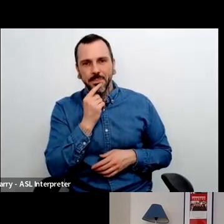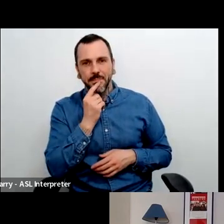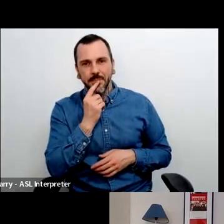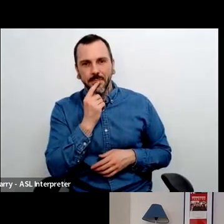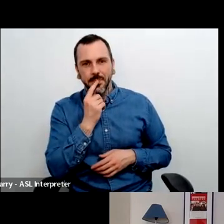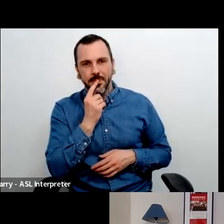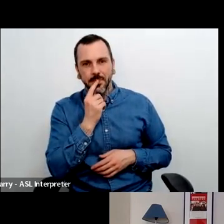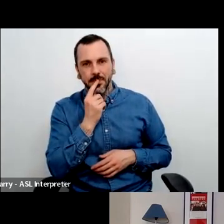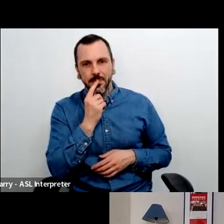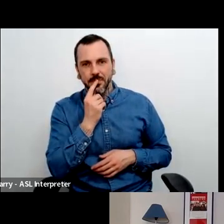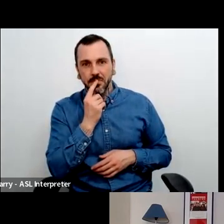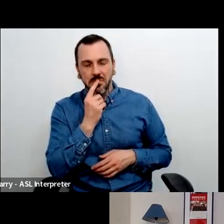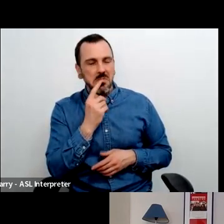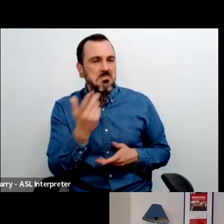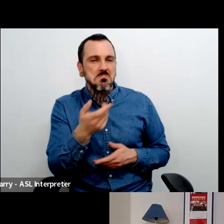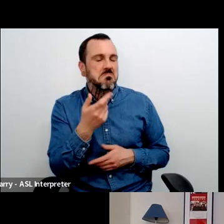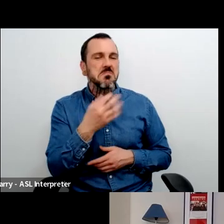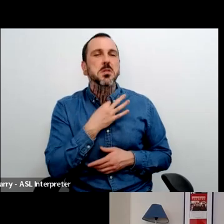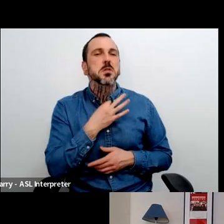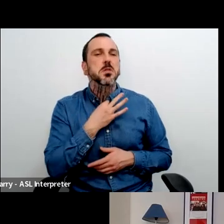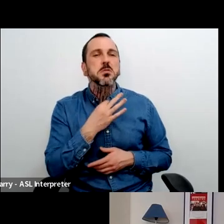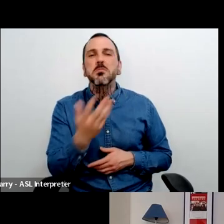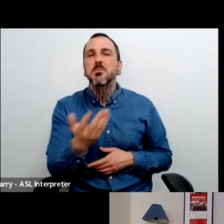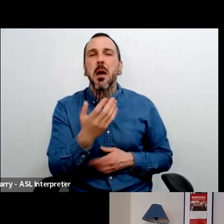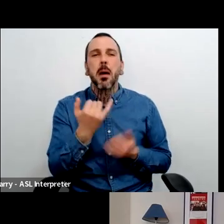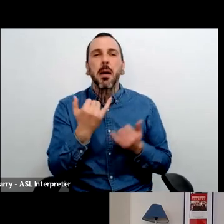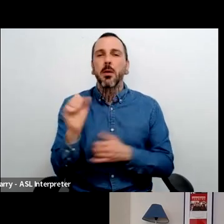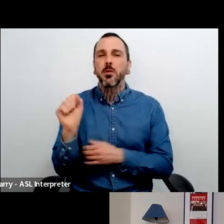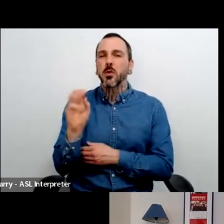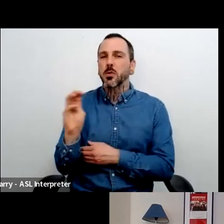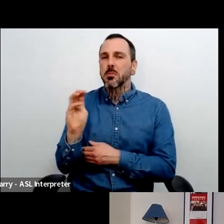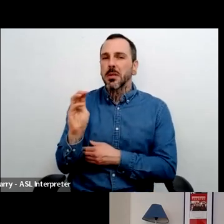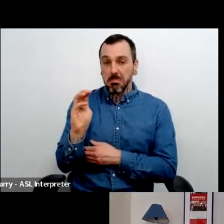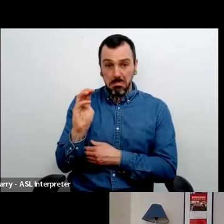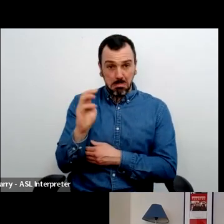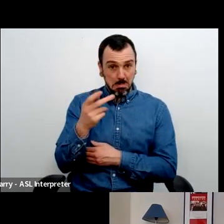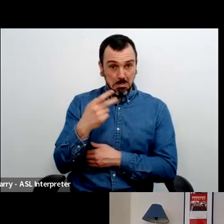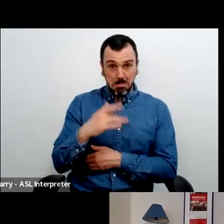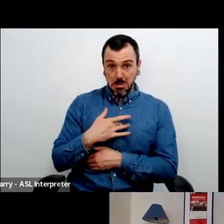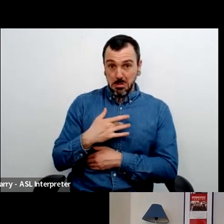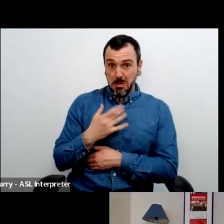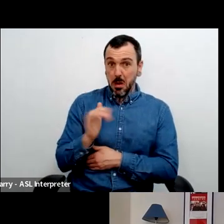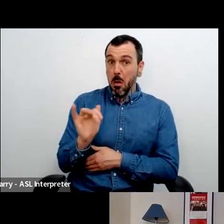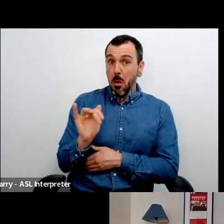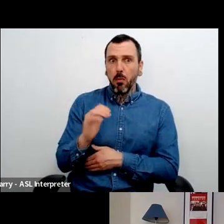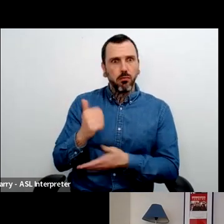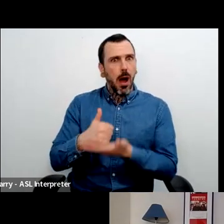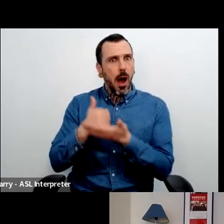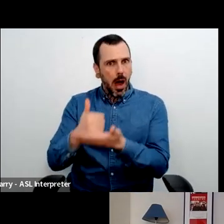Facebook, Instagram, Twitter, that any of these things are working really, really well, or not, or is not,